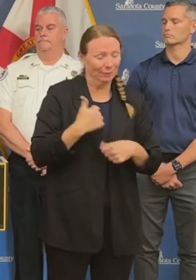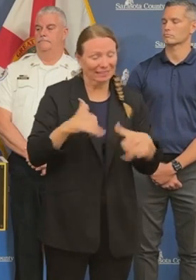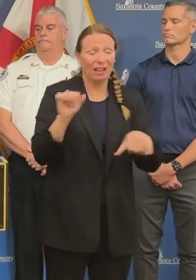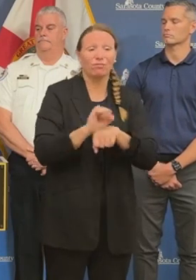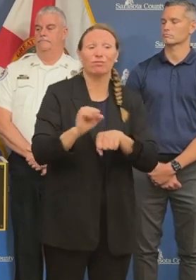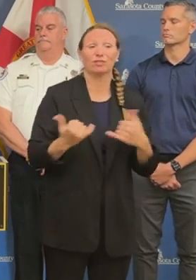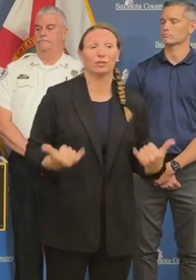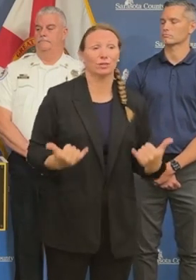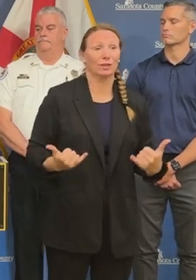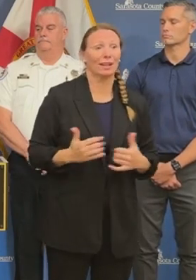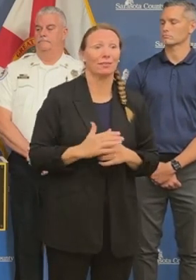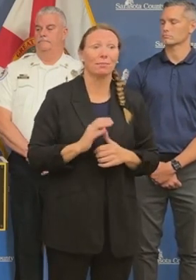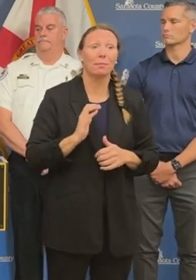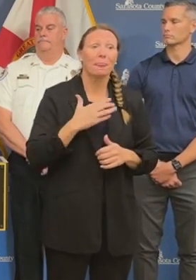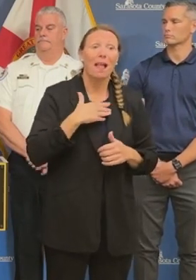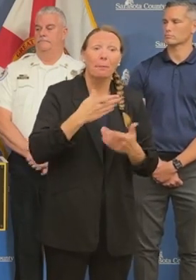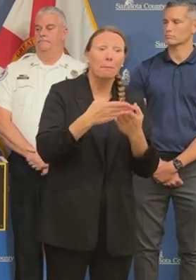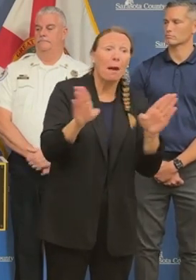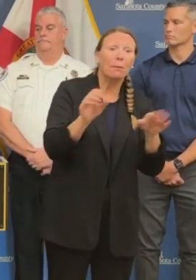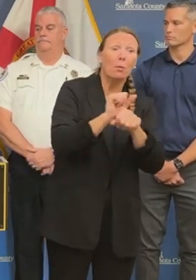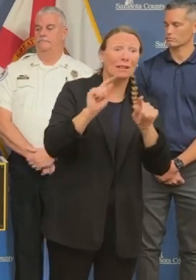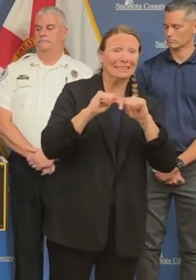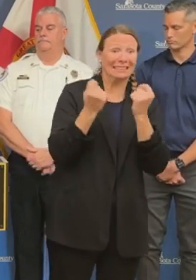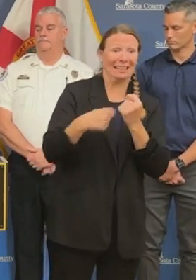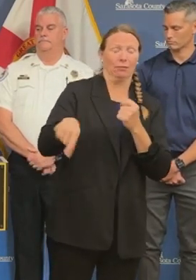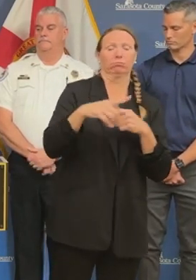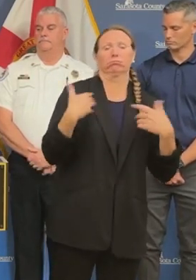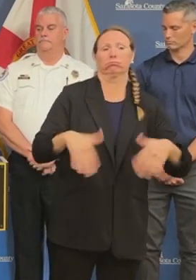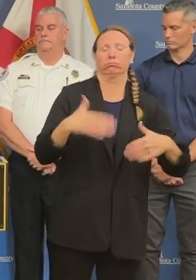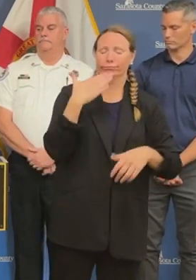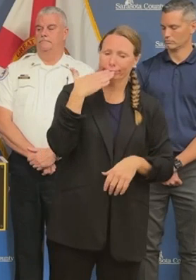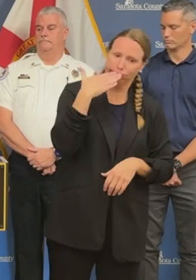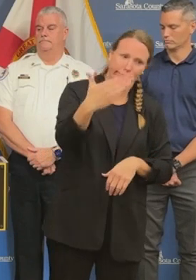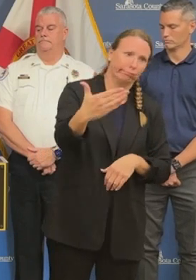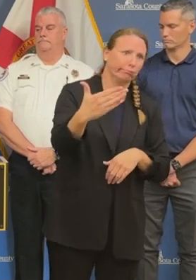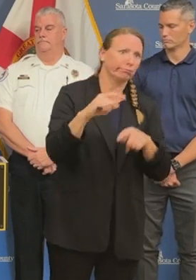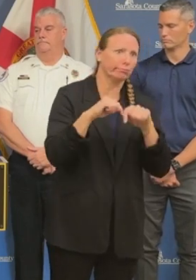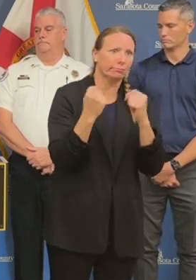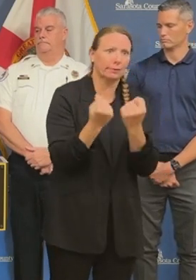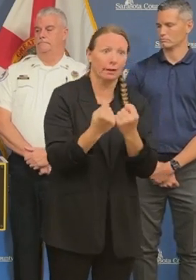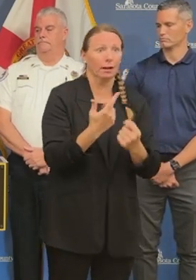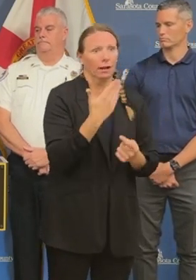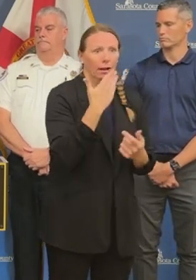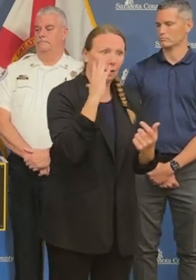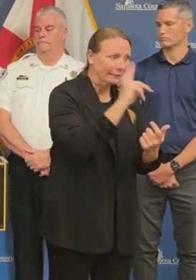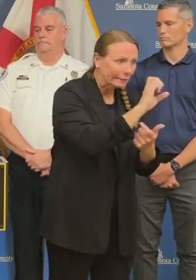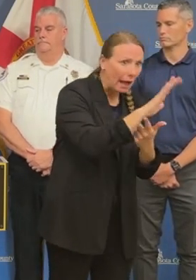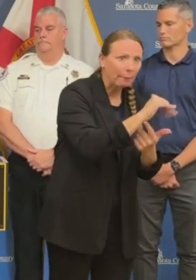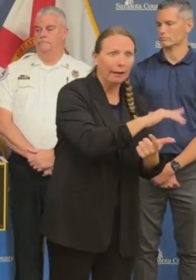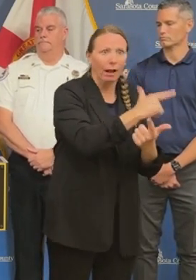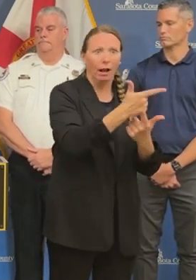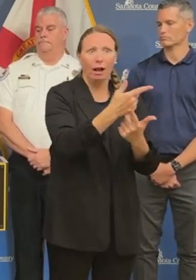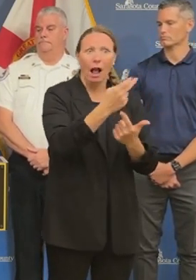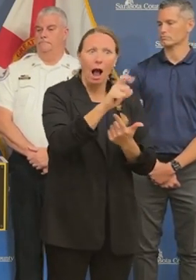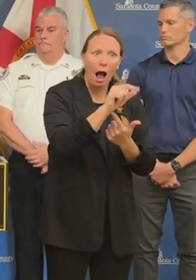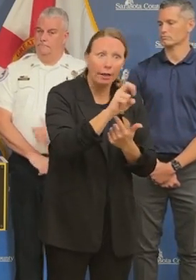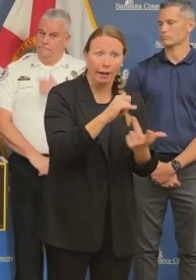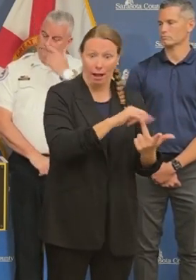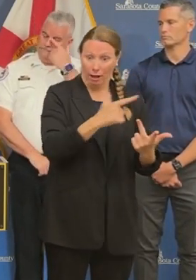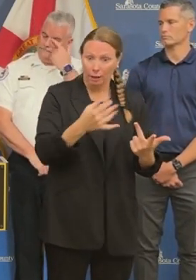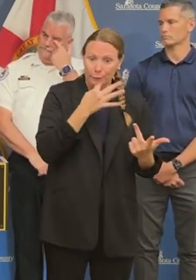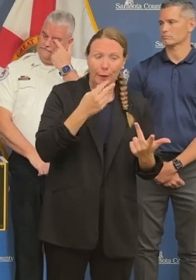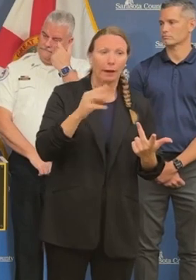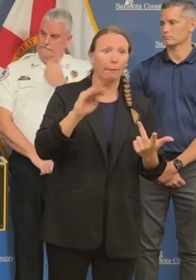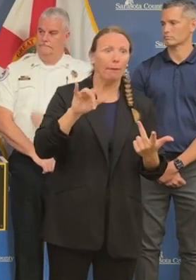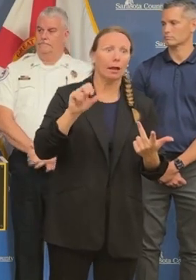have been amazing. Thinking back to the impact from Debbie, Helene, and now with the work that they've done out the field to try and get us as ready as